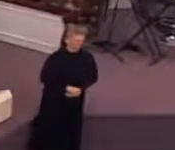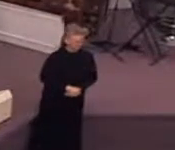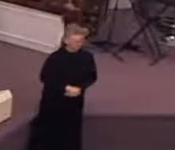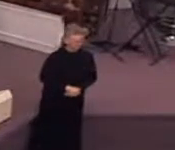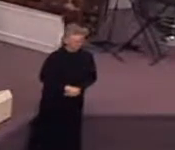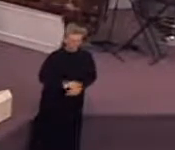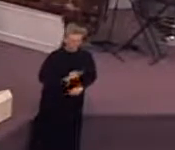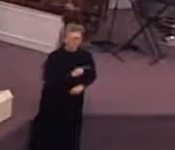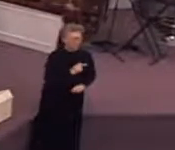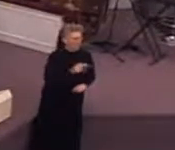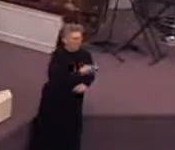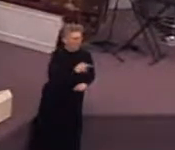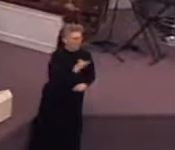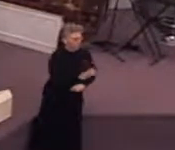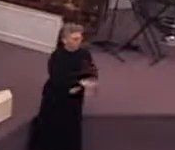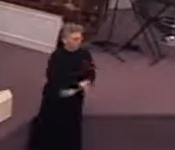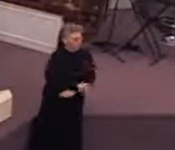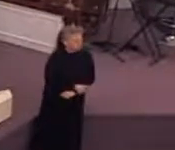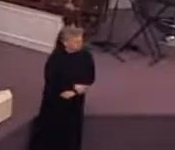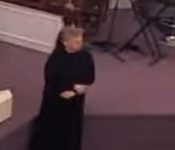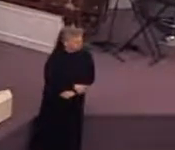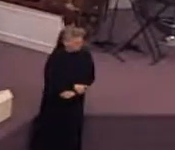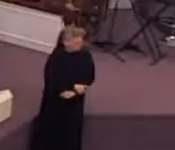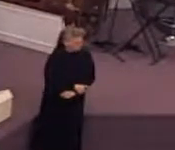Well, how do you feel about it?